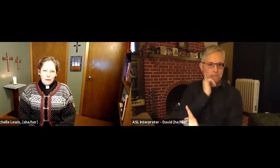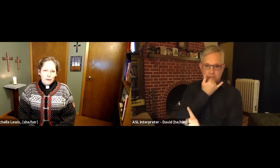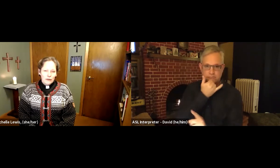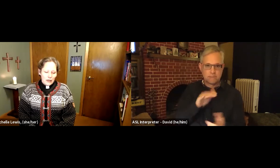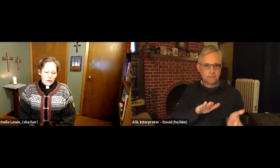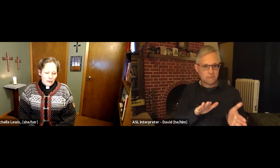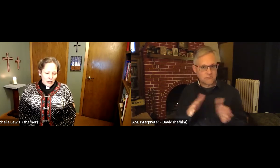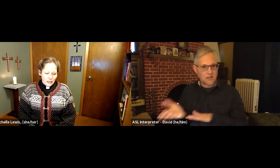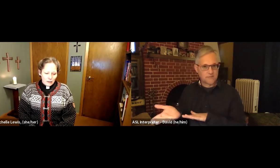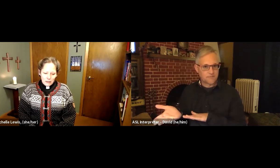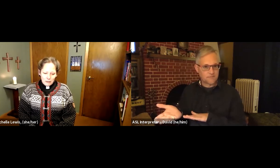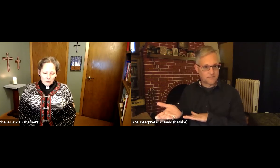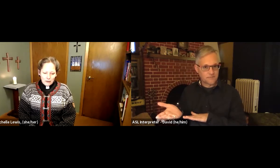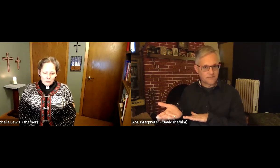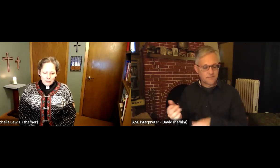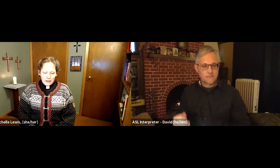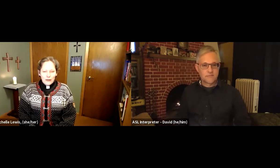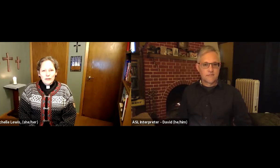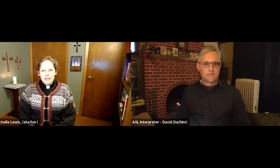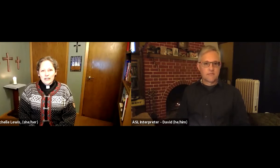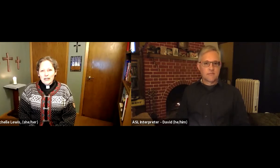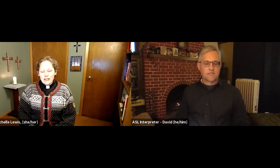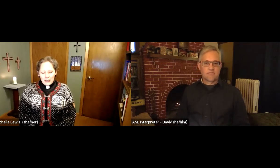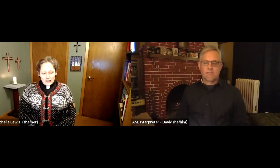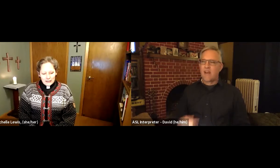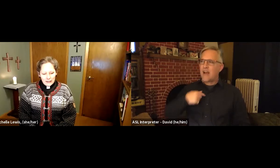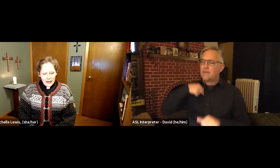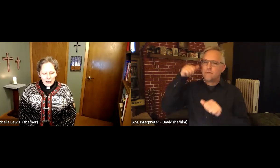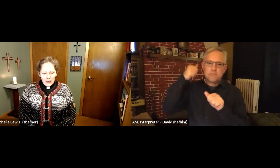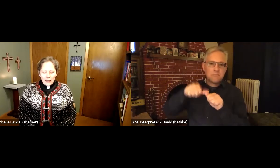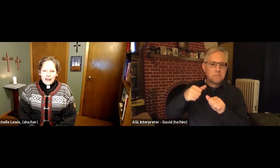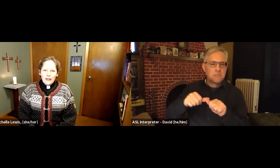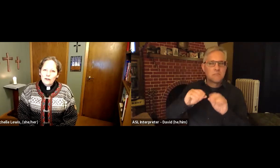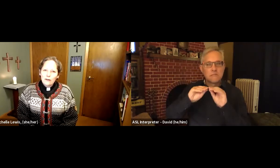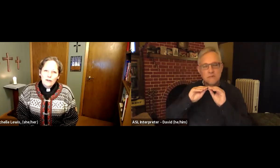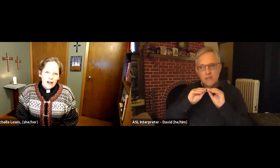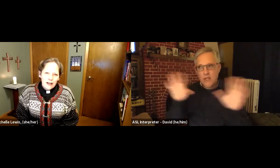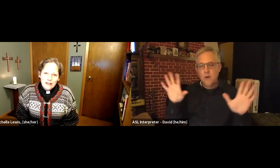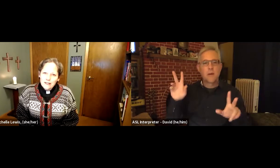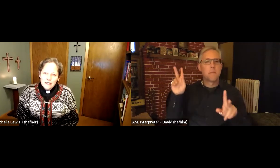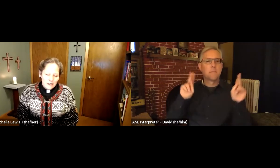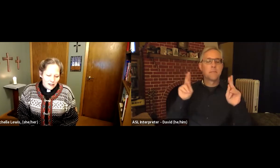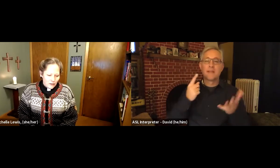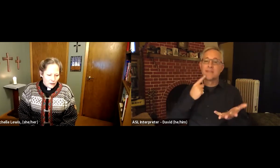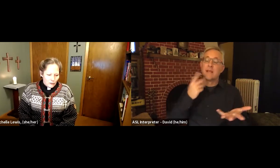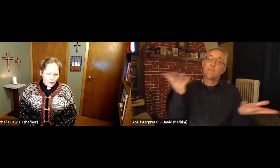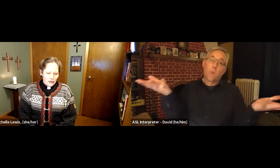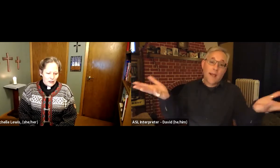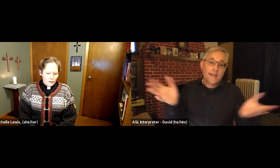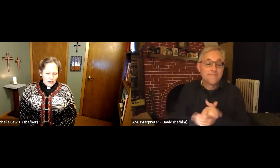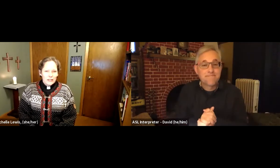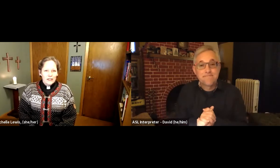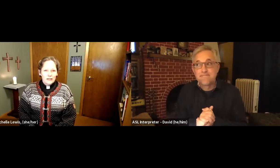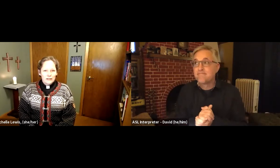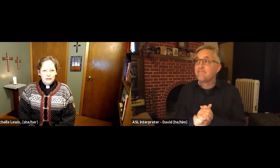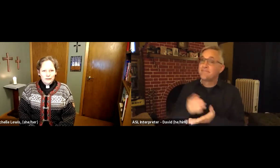I remember that many people would say things like, you know, God just needed her more than